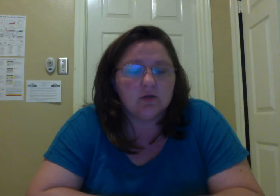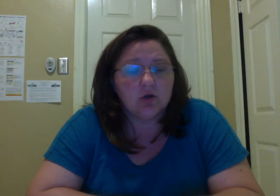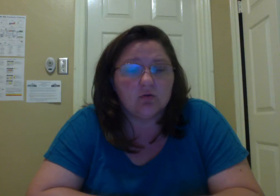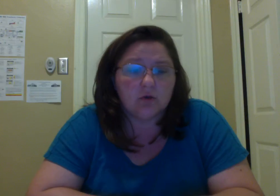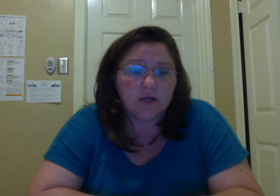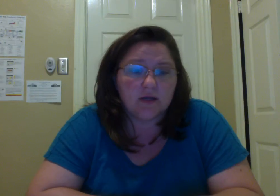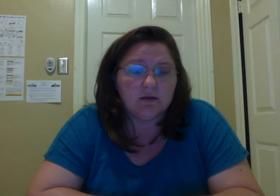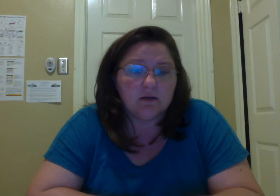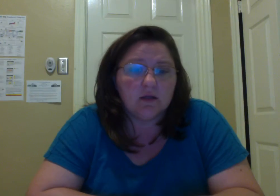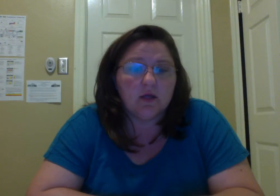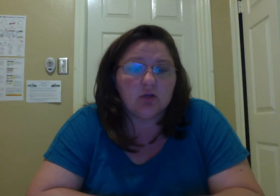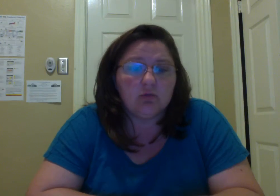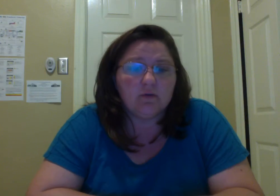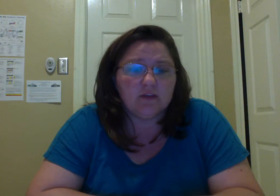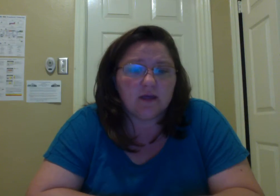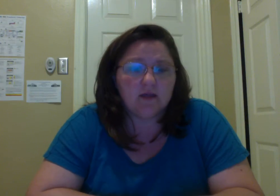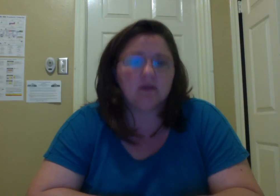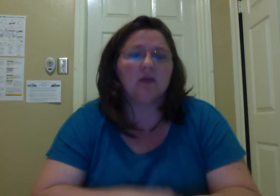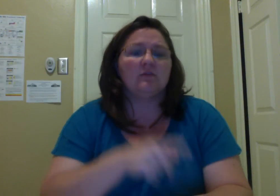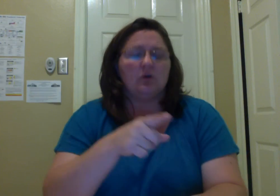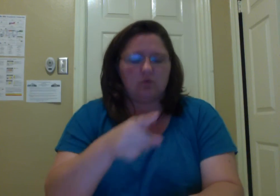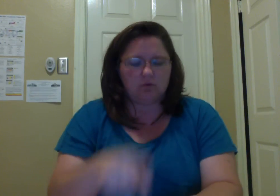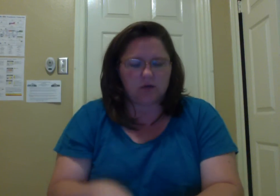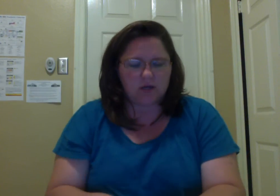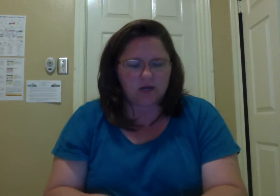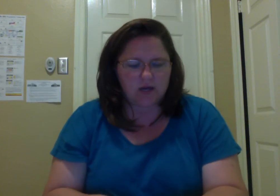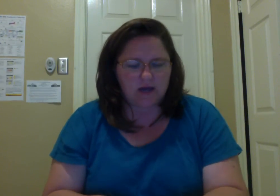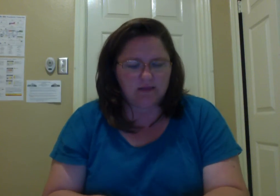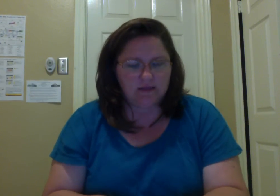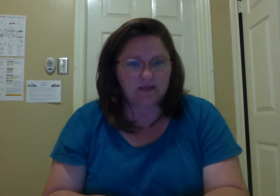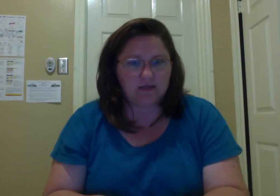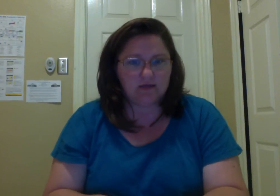No, great. You pretend. So I think